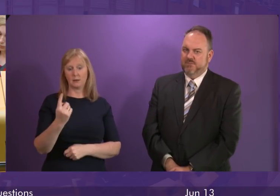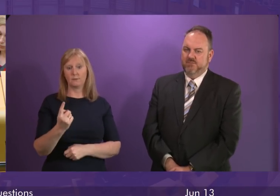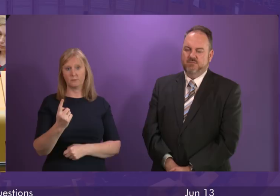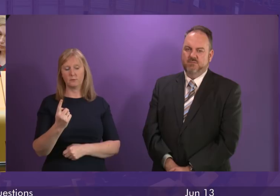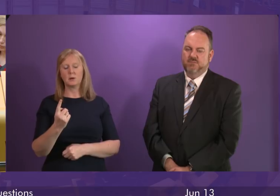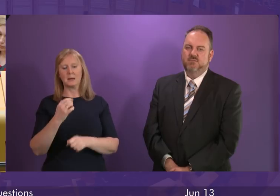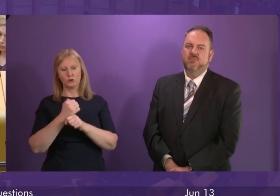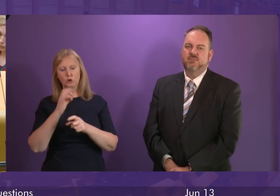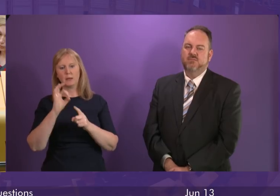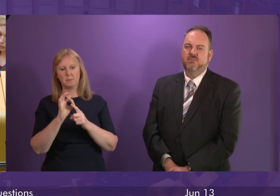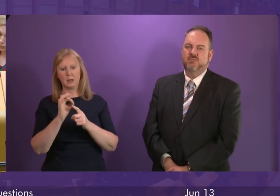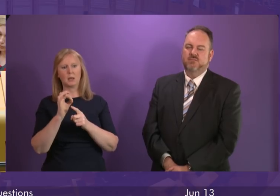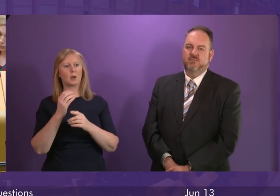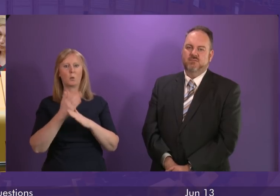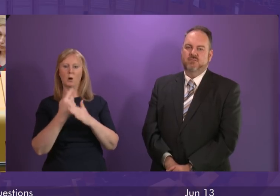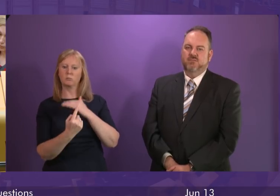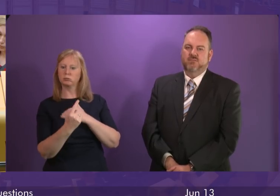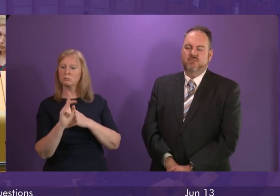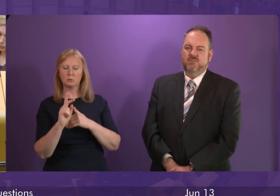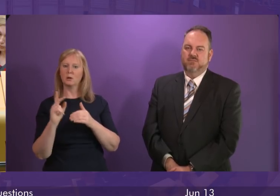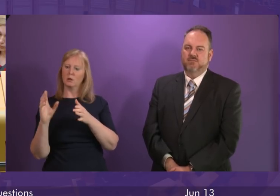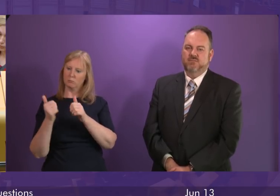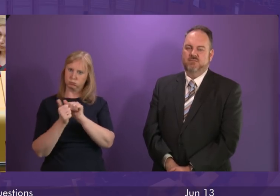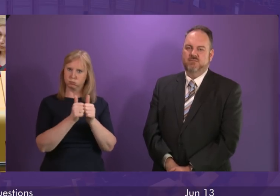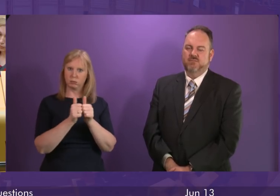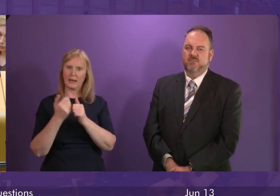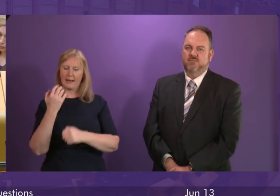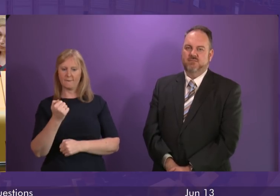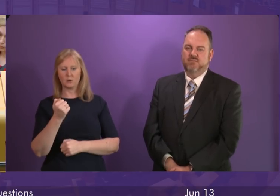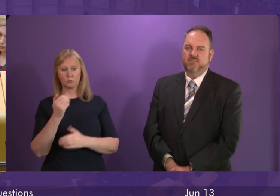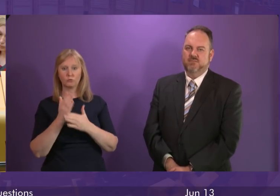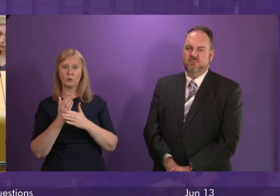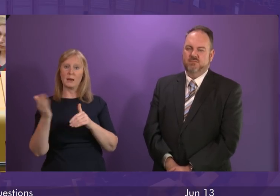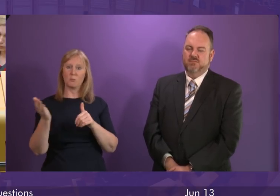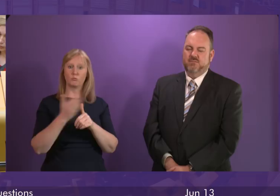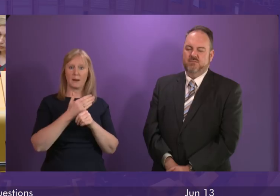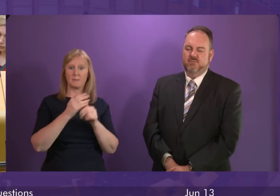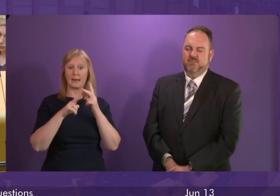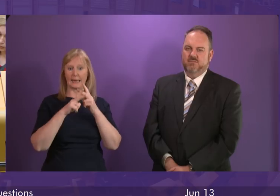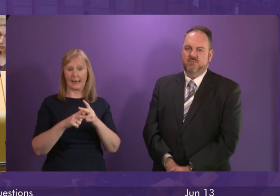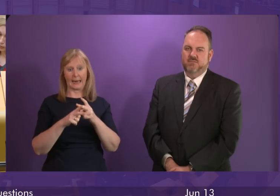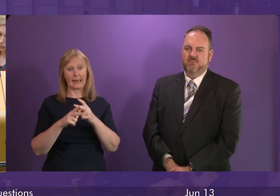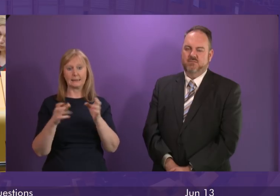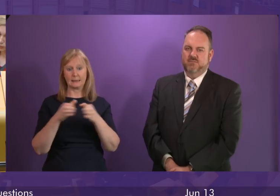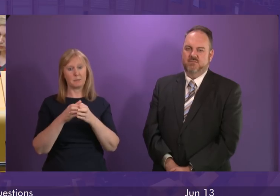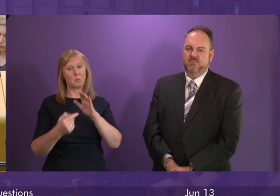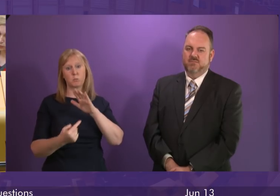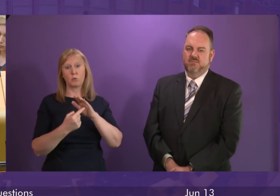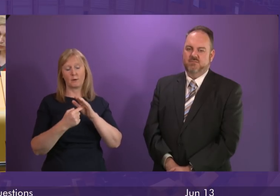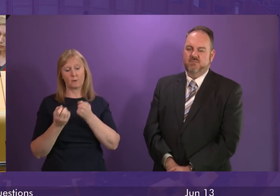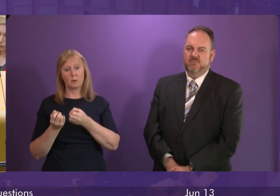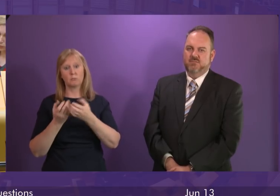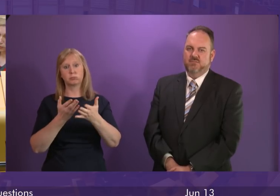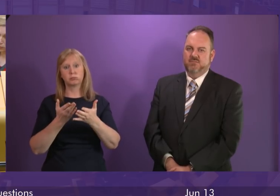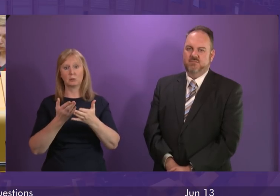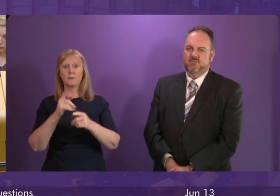course, GPs do not work in isolation. Increasingly, it's the entire primary care team that is important in terms of delivering the services in communities